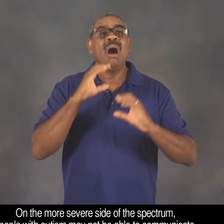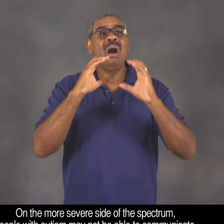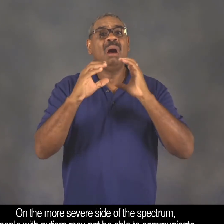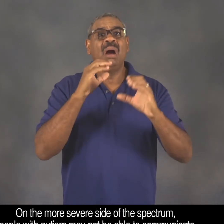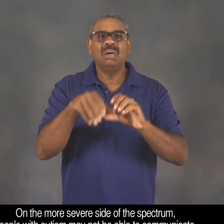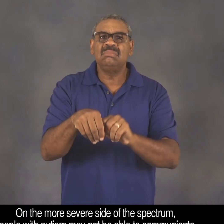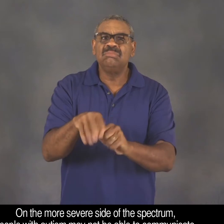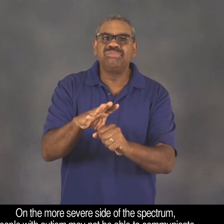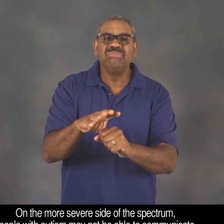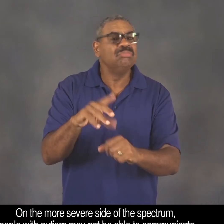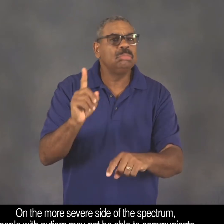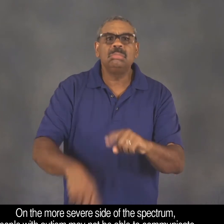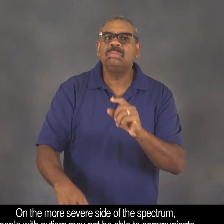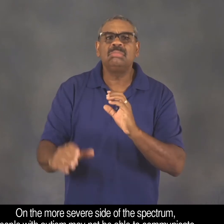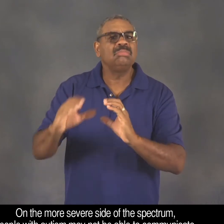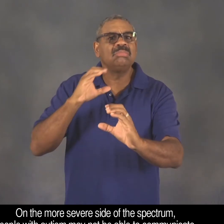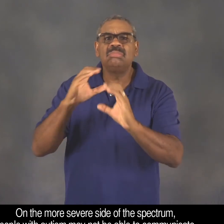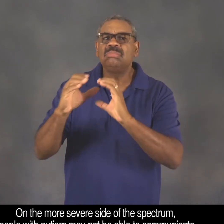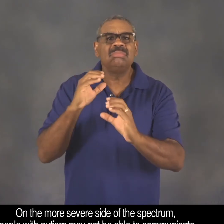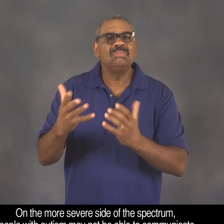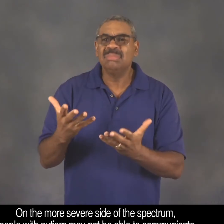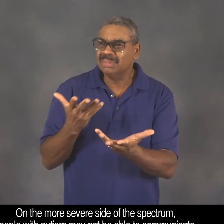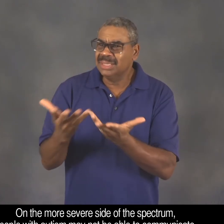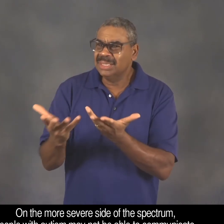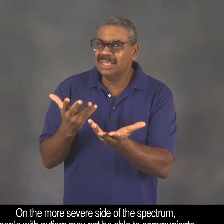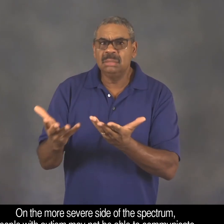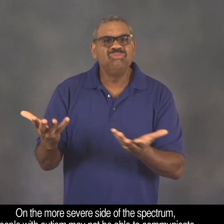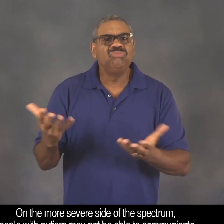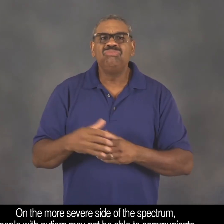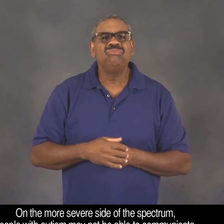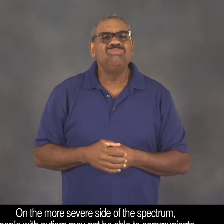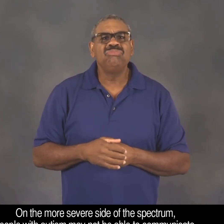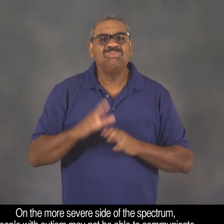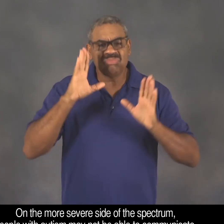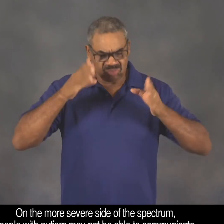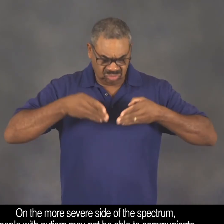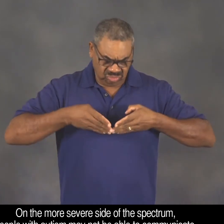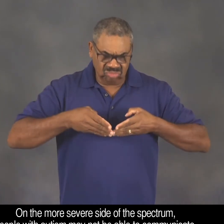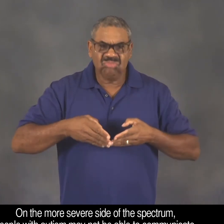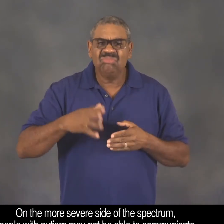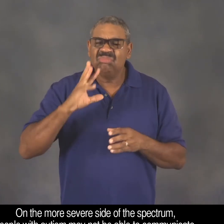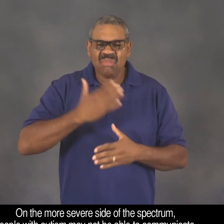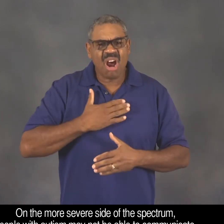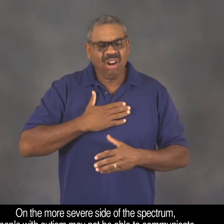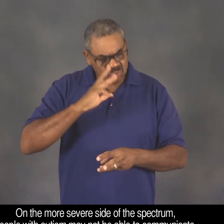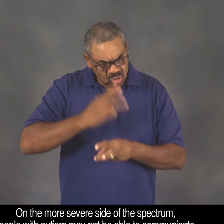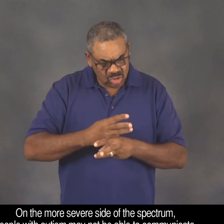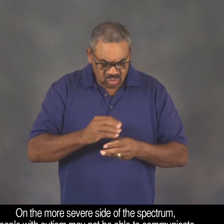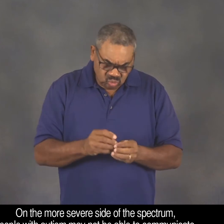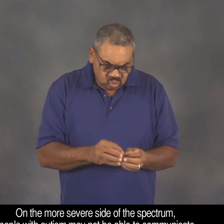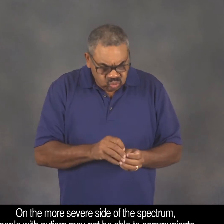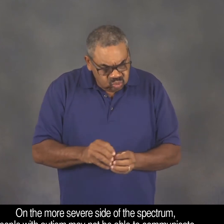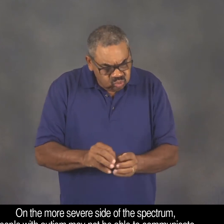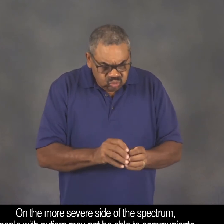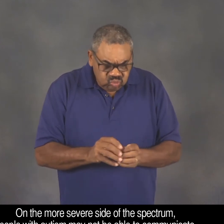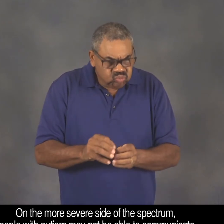On the more severe side of the spectrum, people with autism may not be able to communicate.